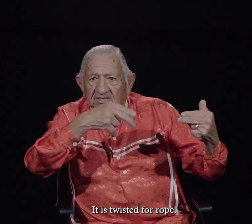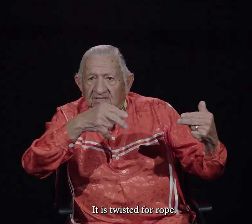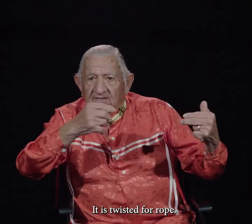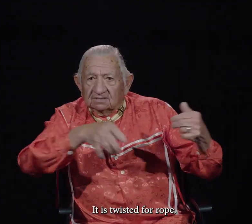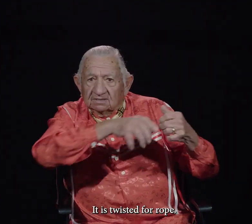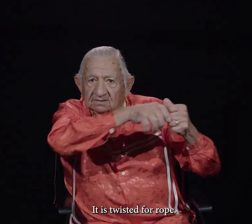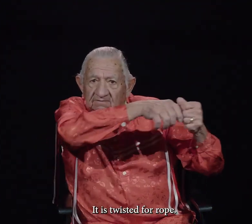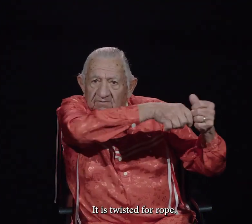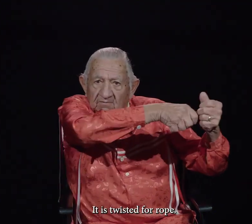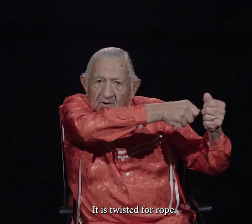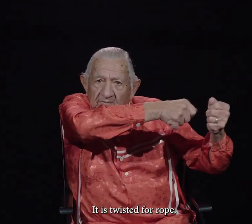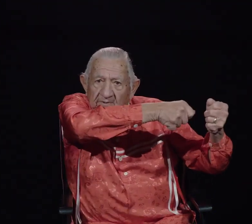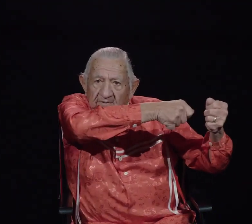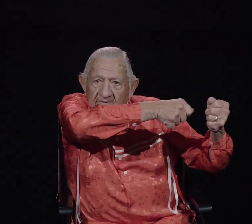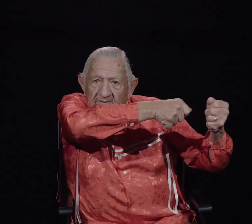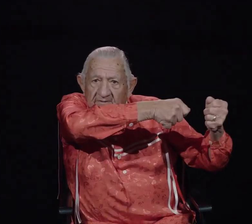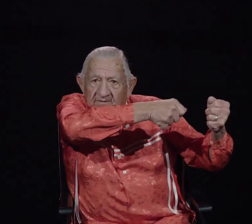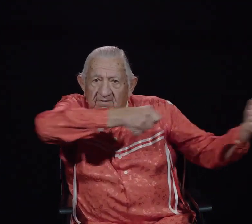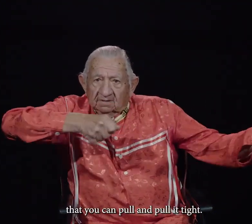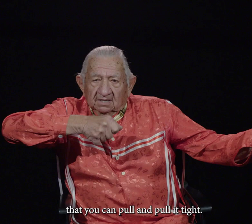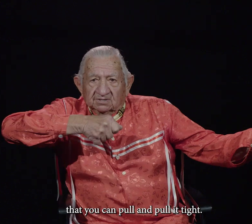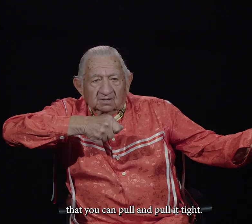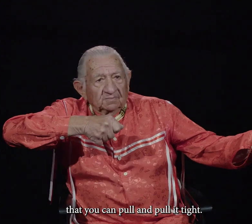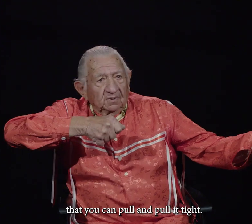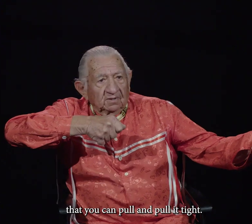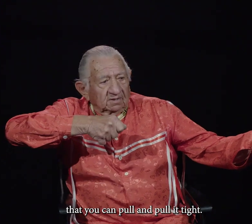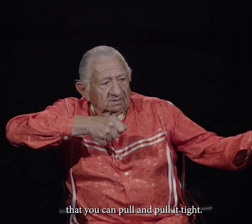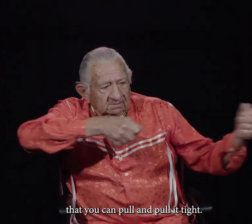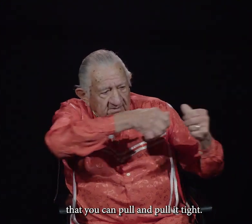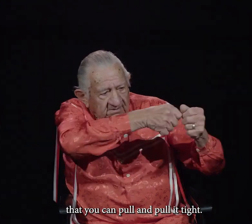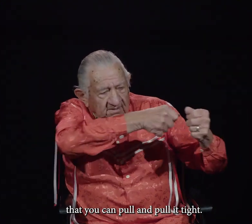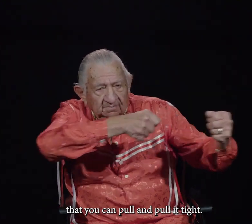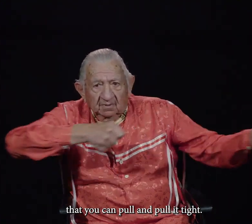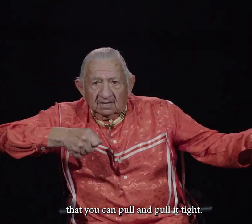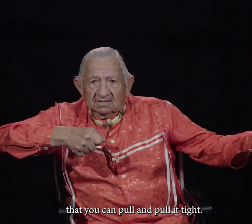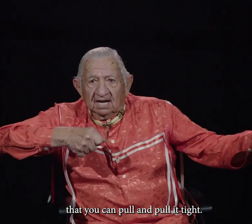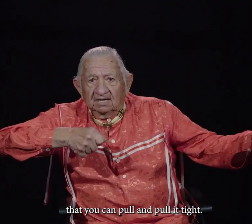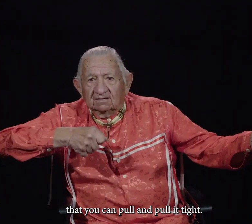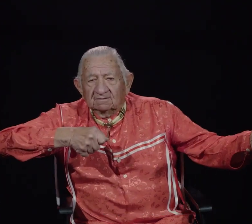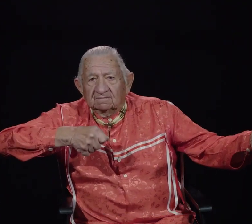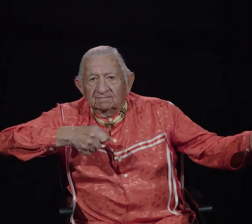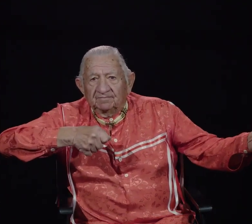twisted for rope that you can pull and pull it tight.